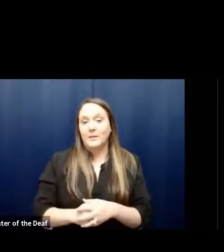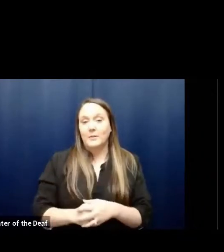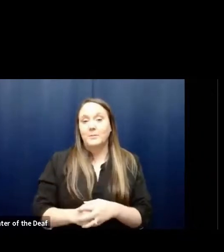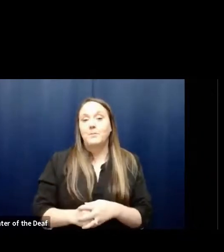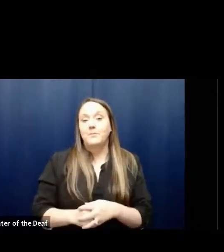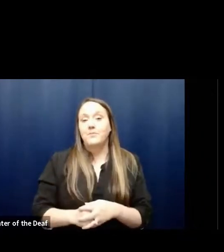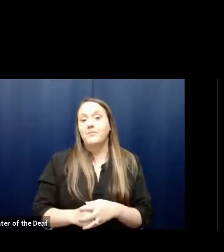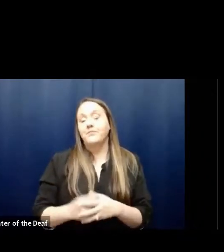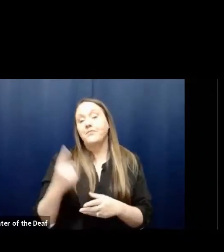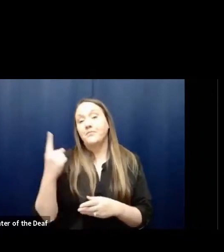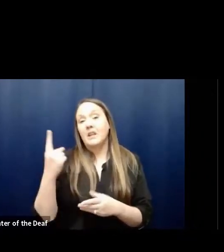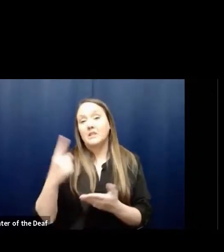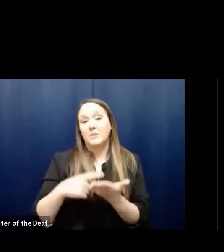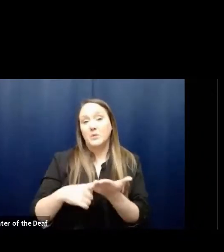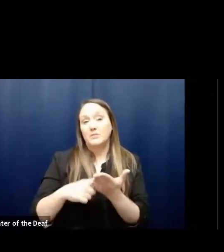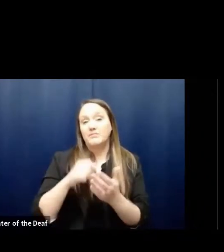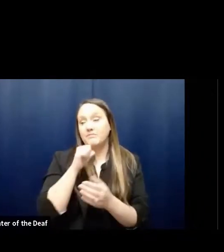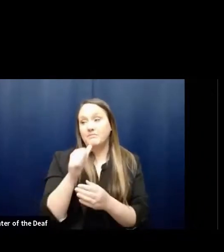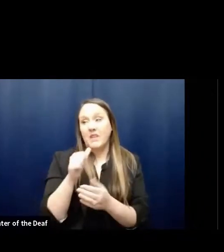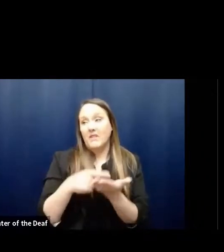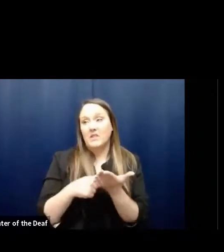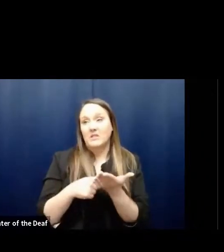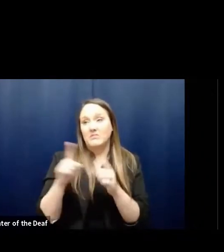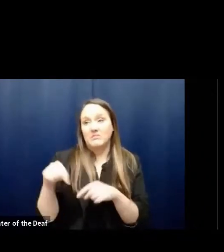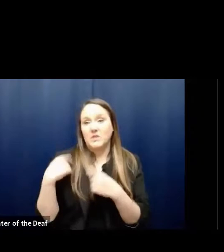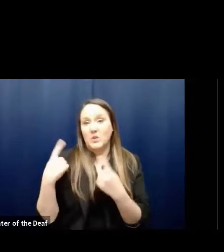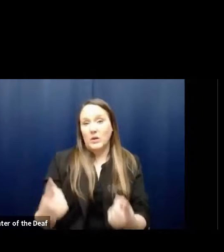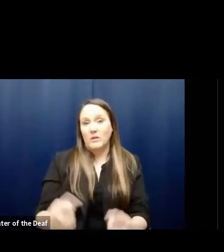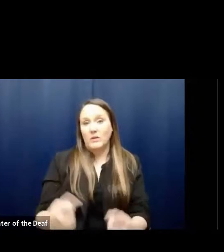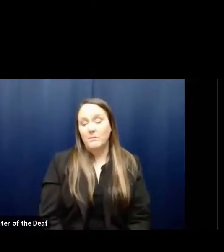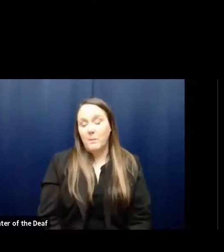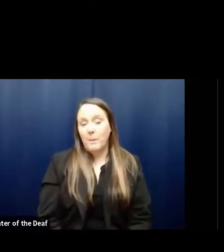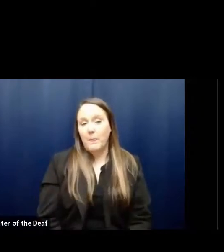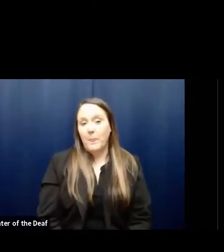It's something I haven't talked about in a really long time.